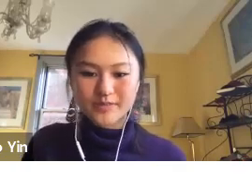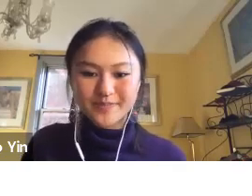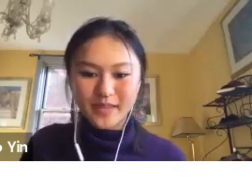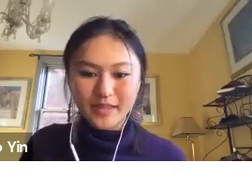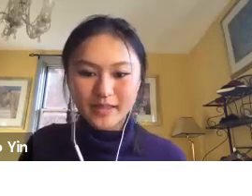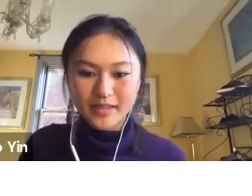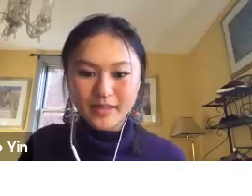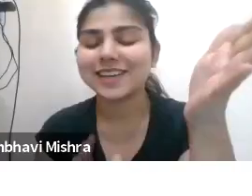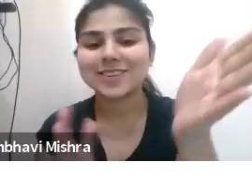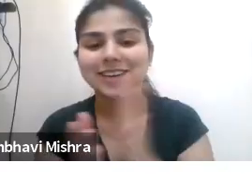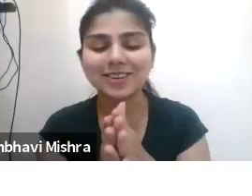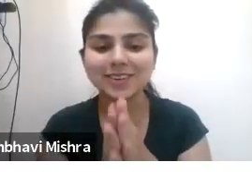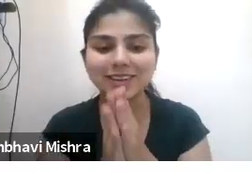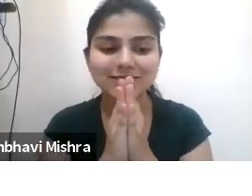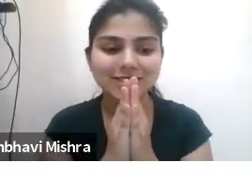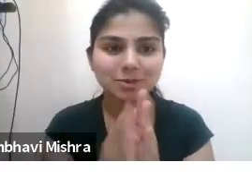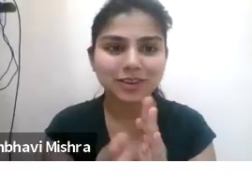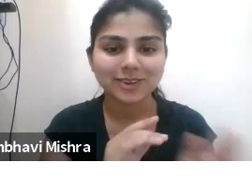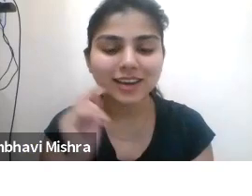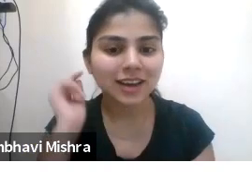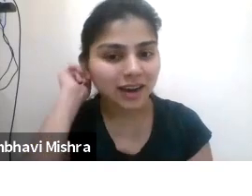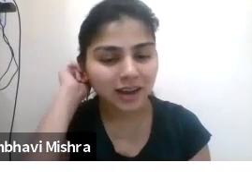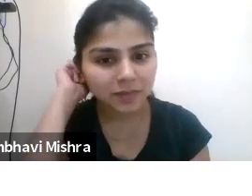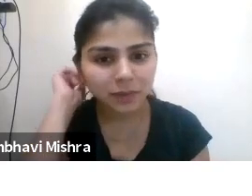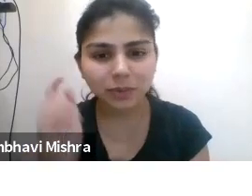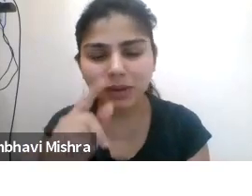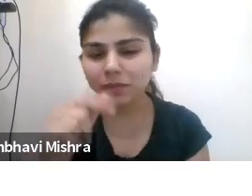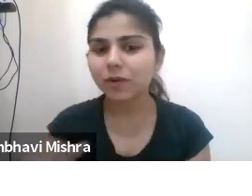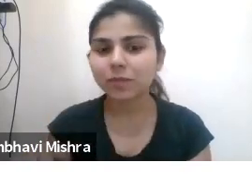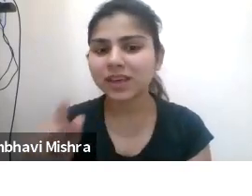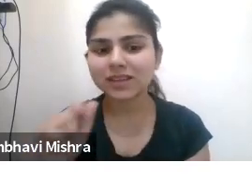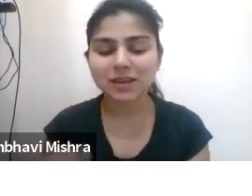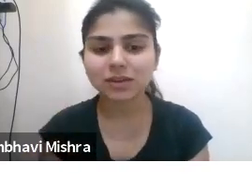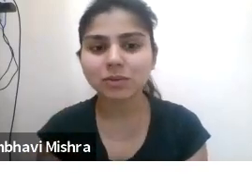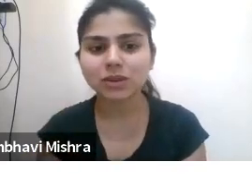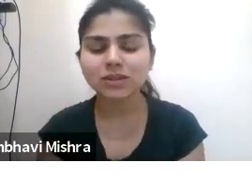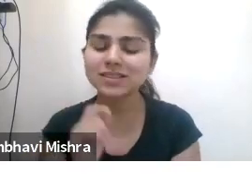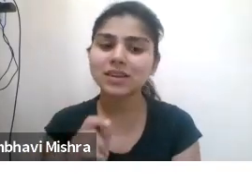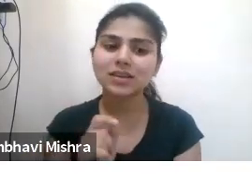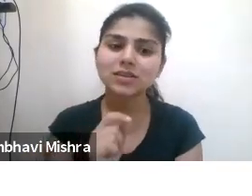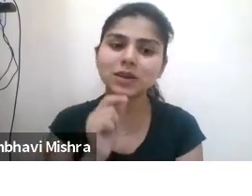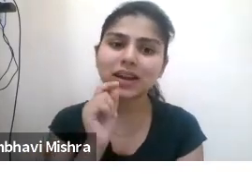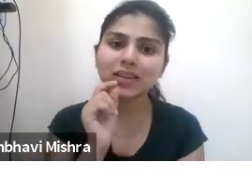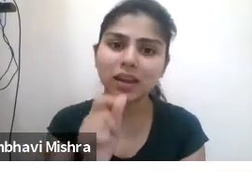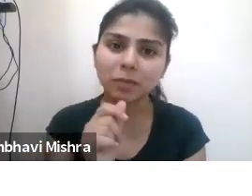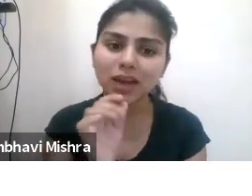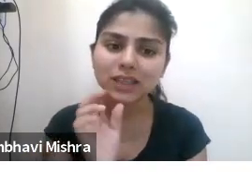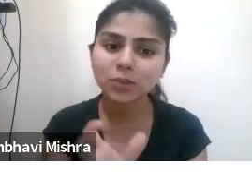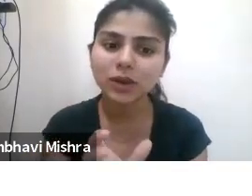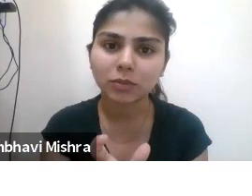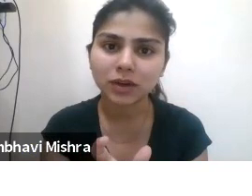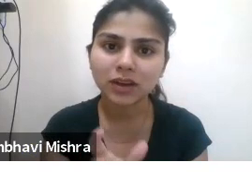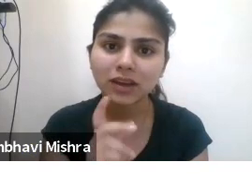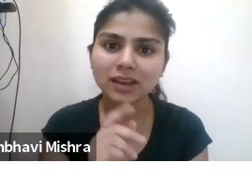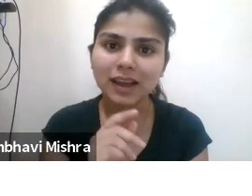models. Sorry, Gayo. Yeah. Just one curiosity. When we are performing ensemble learning with this, is it necessary that the input has